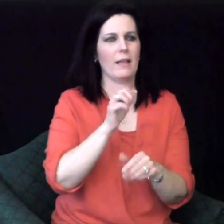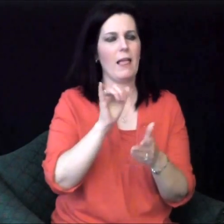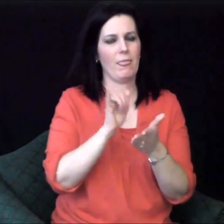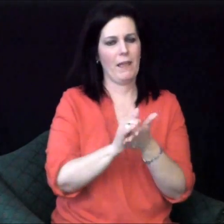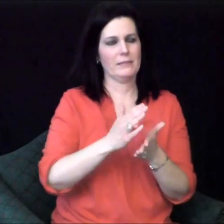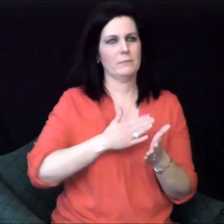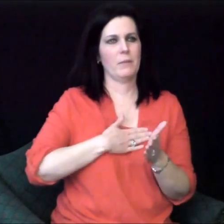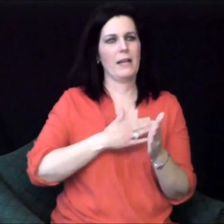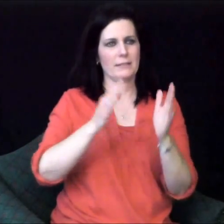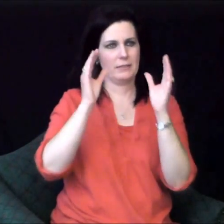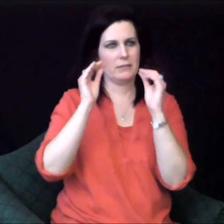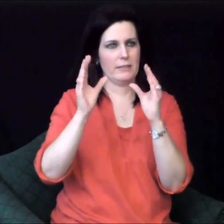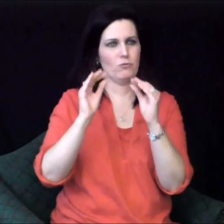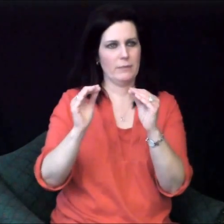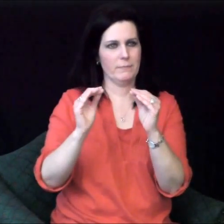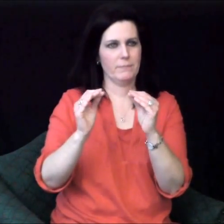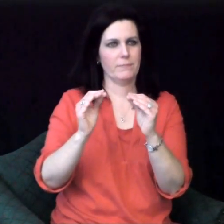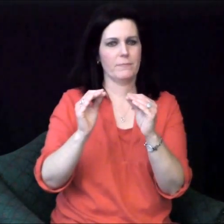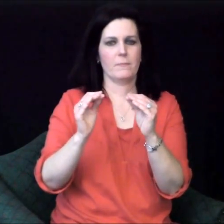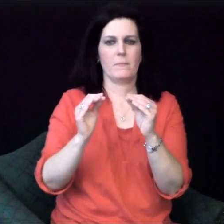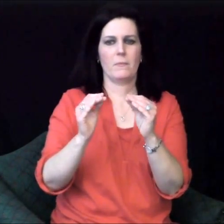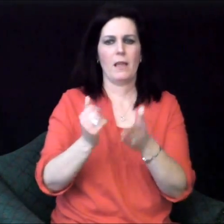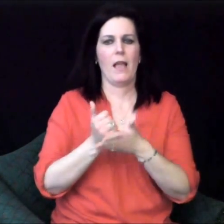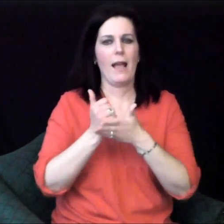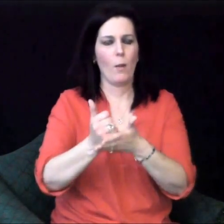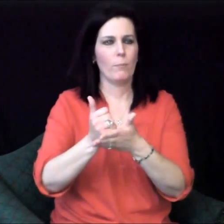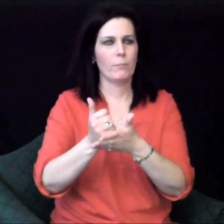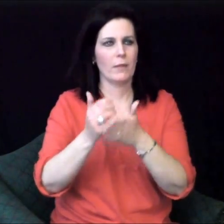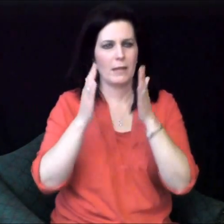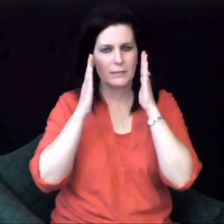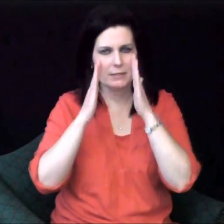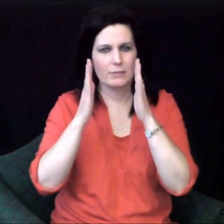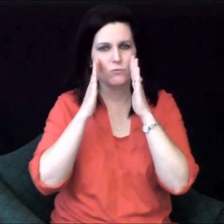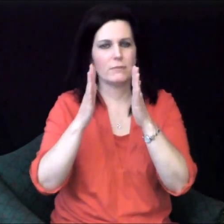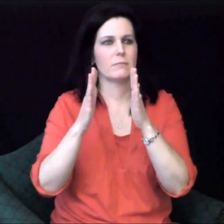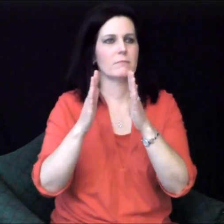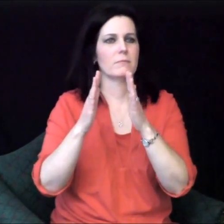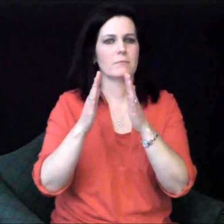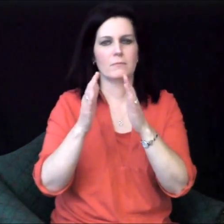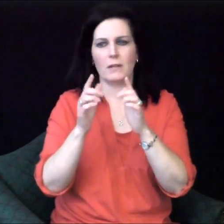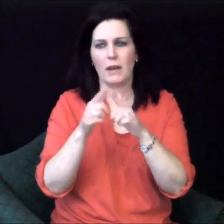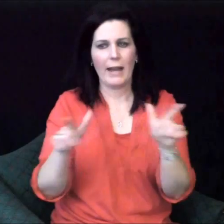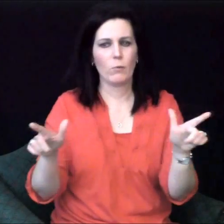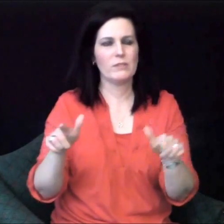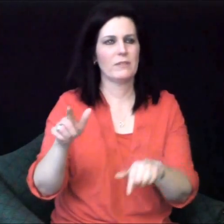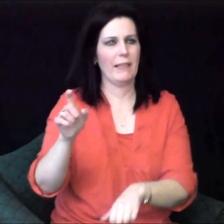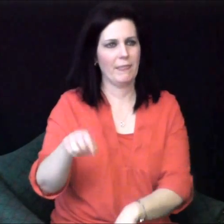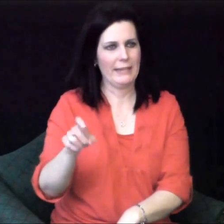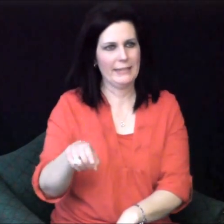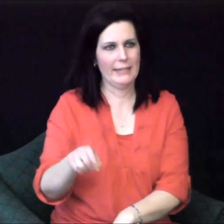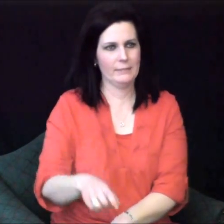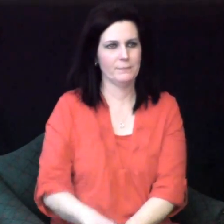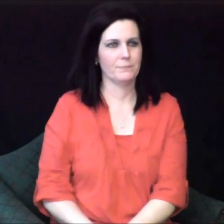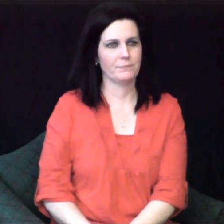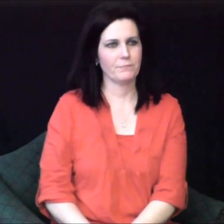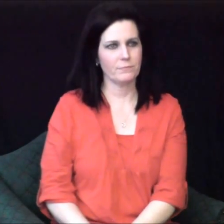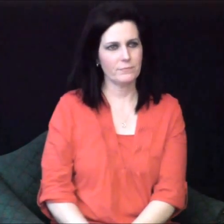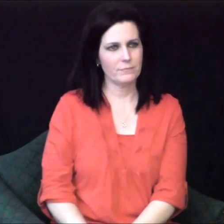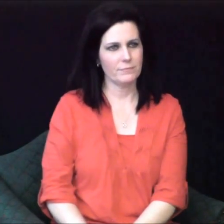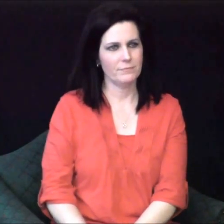day. That's me teaching and helping them get the attention and the